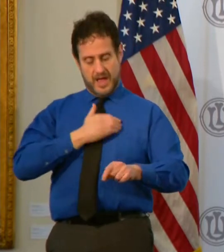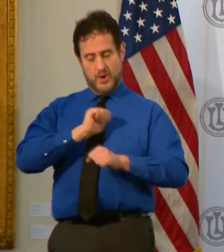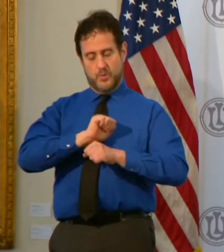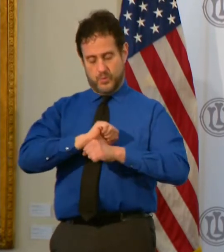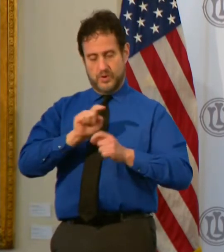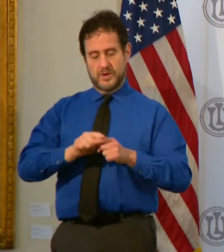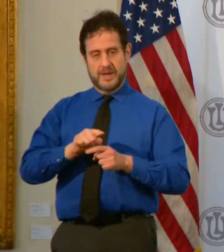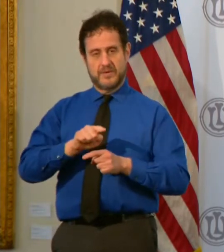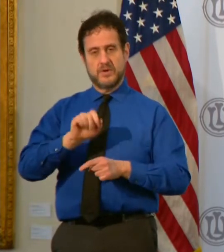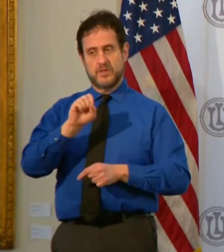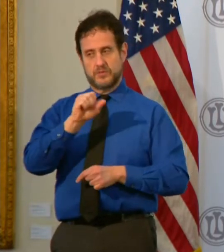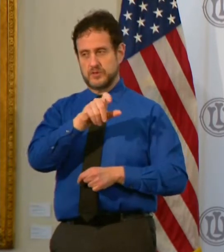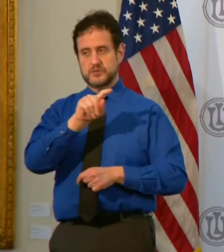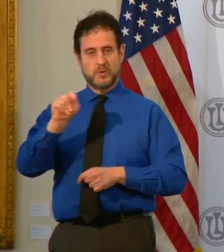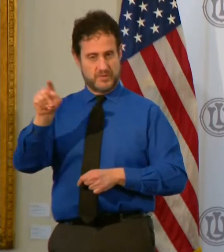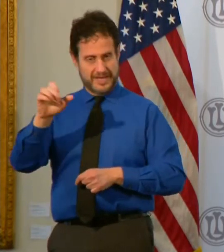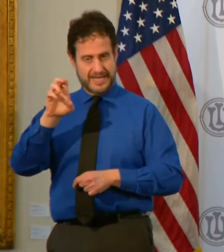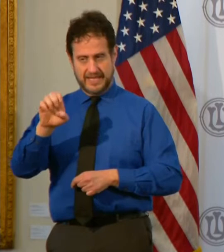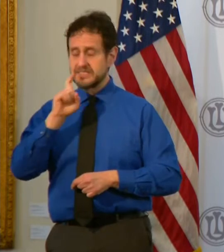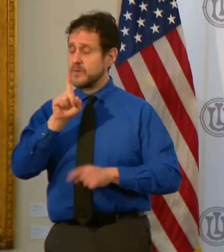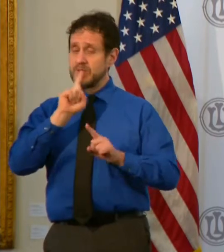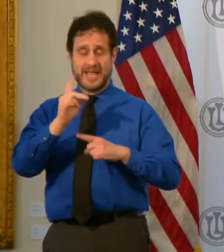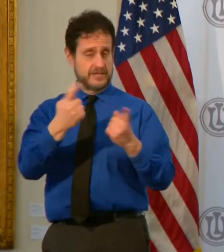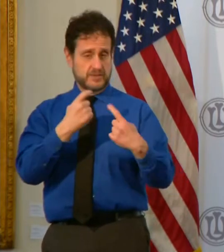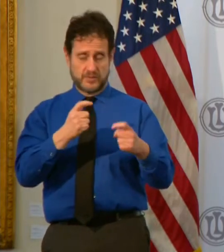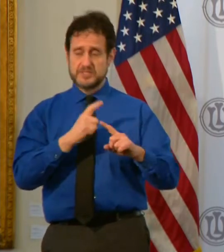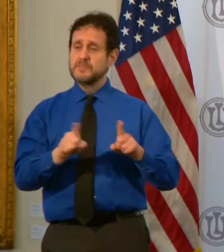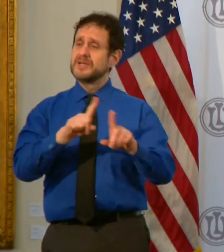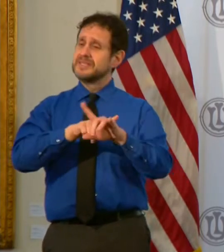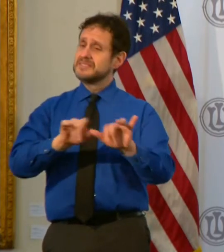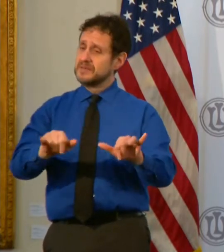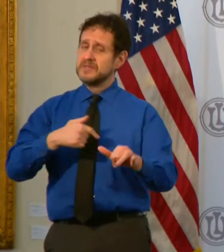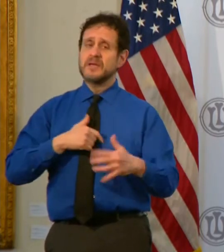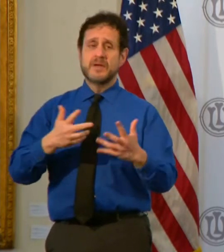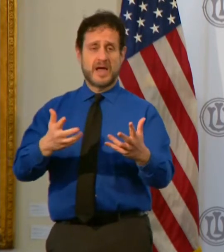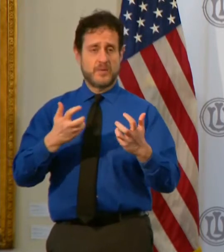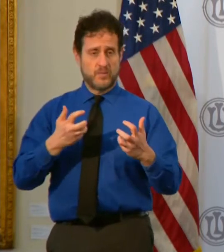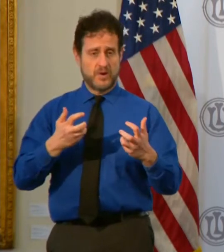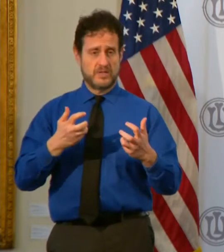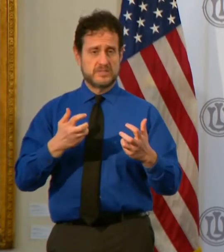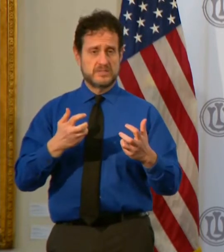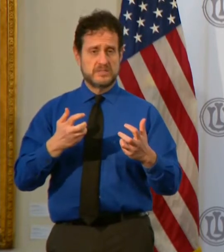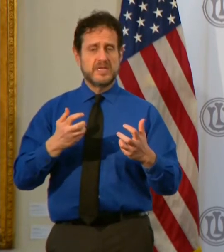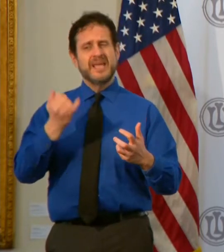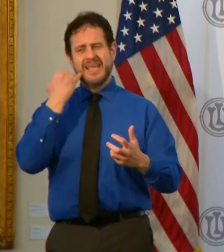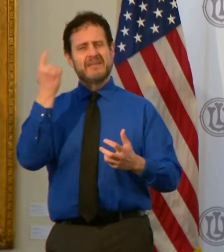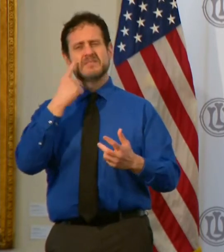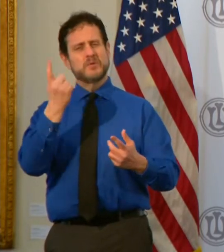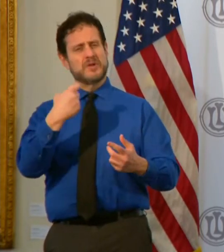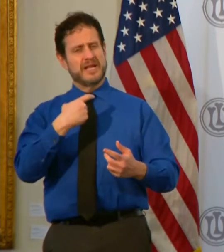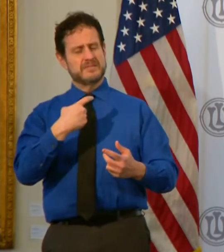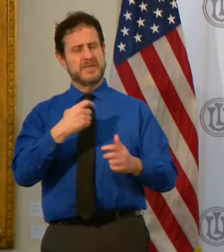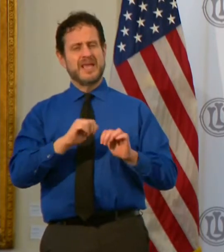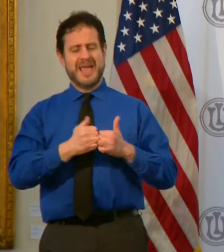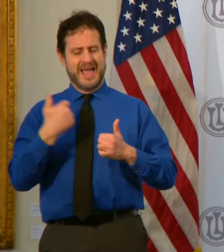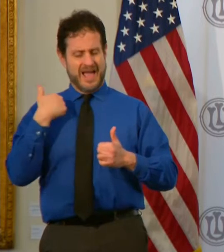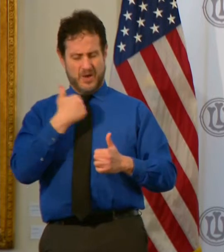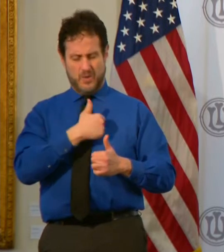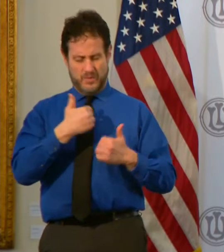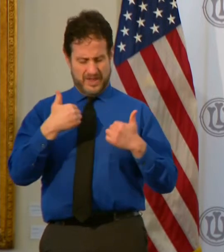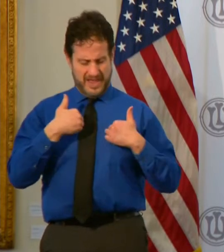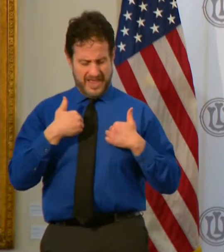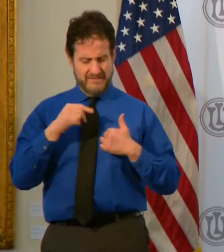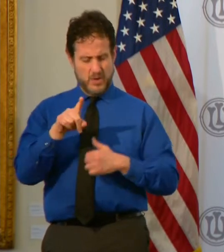all of those questions. What I also want is if someone could ask me how we could get to